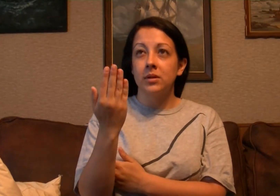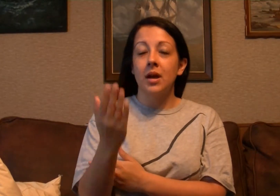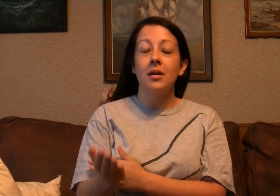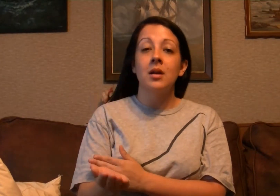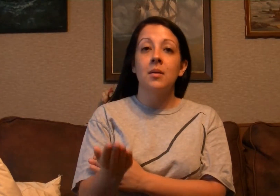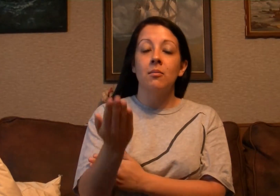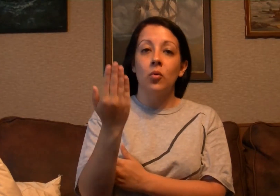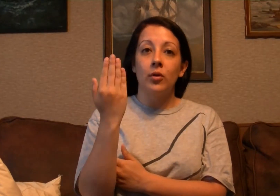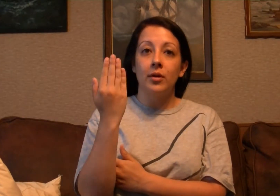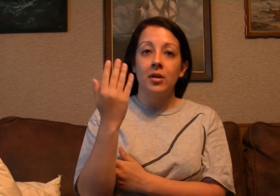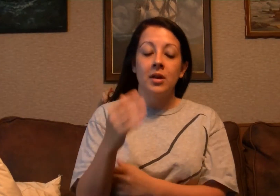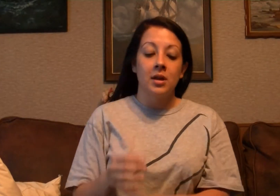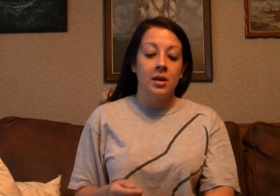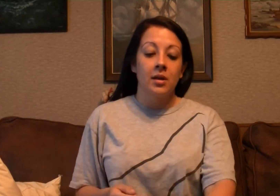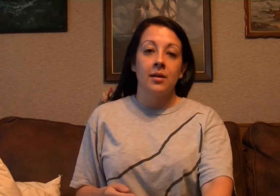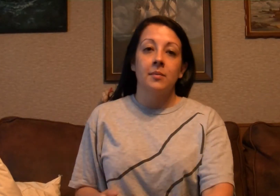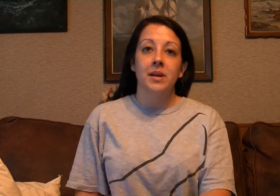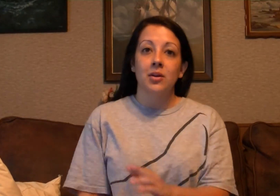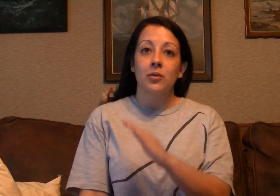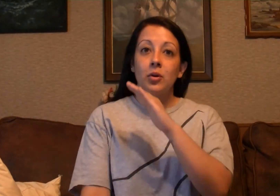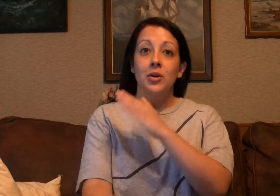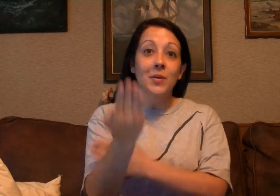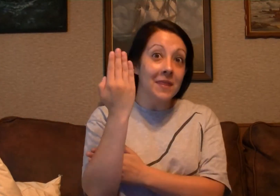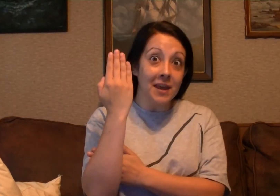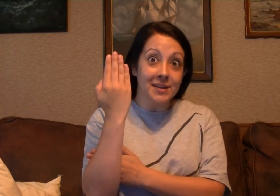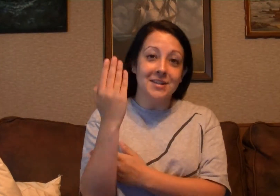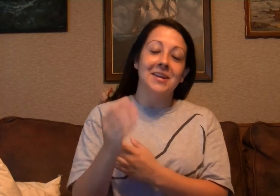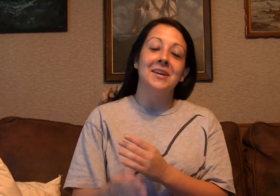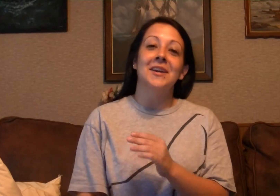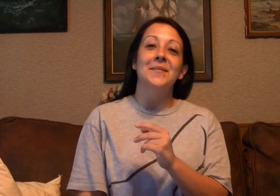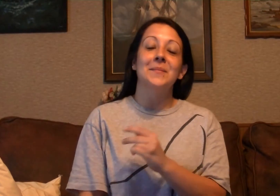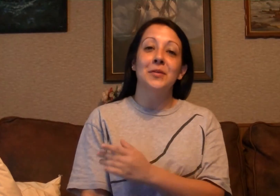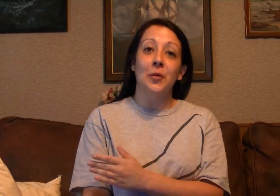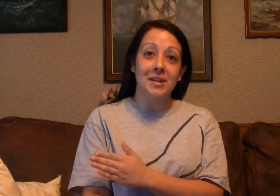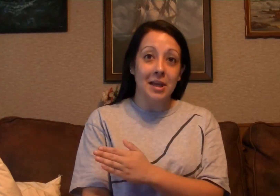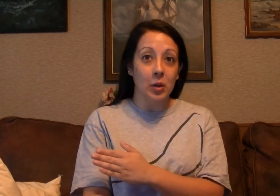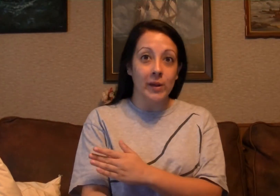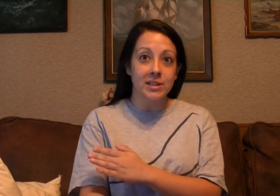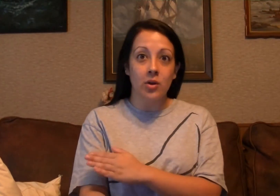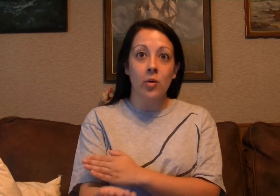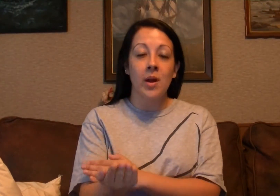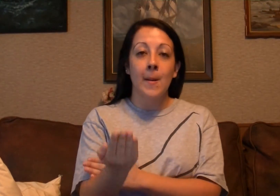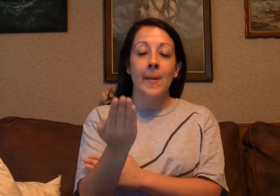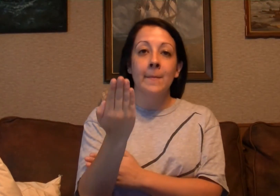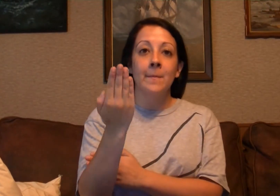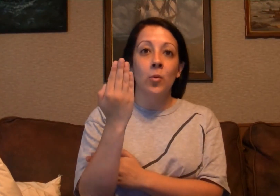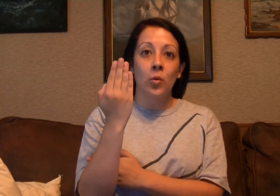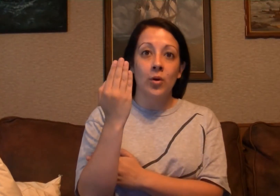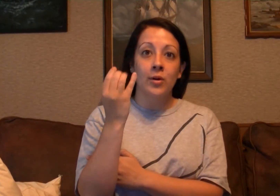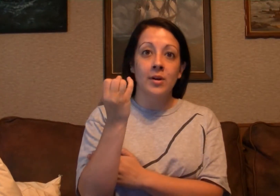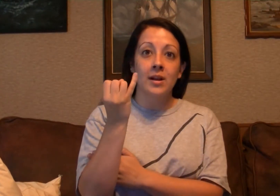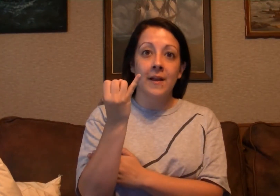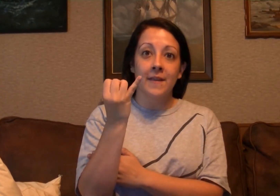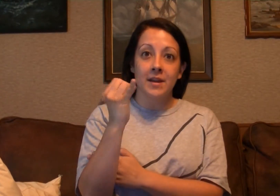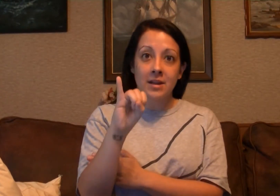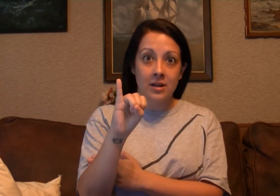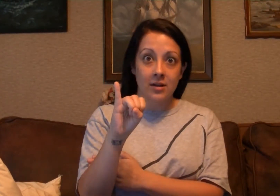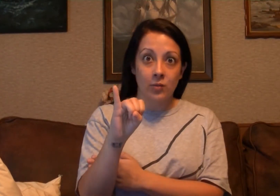yeah, mourn. Be careful you're not doing this. You want to take it a little bit slow. Mourn, and then when